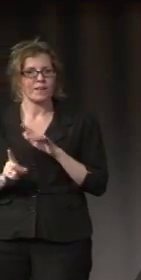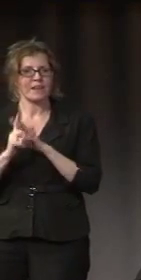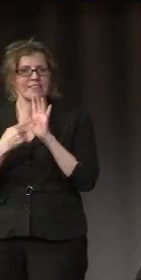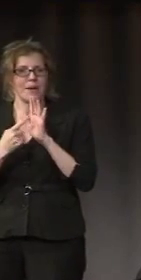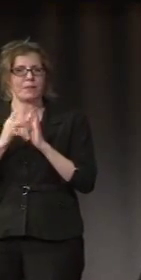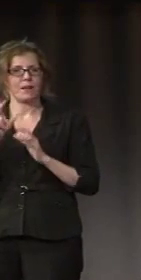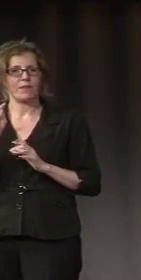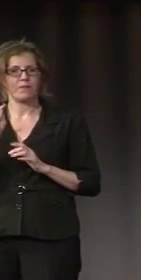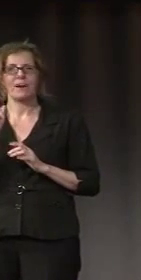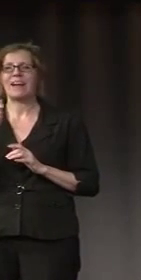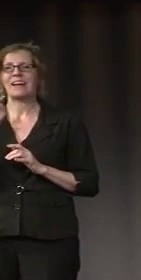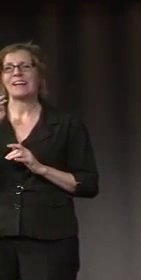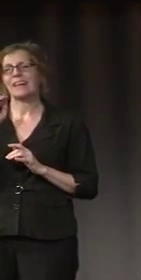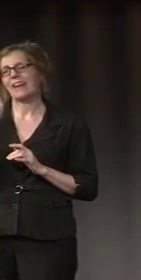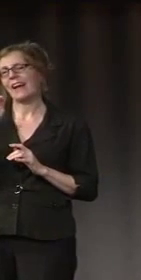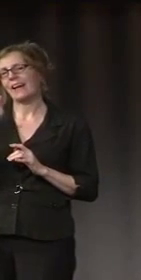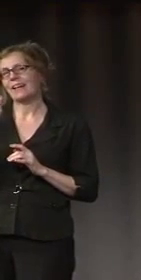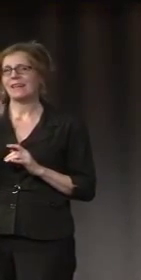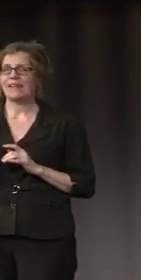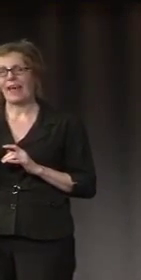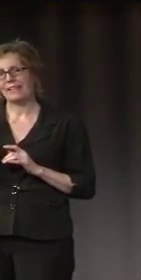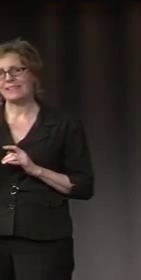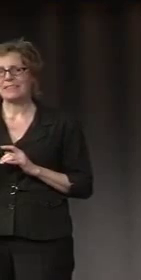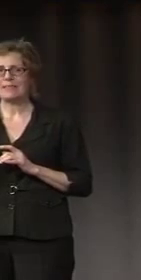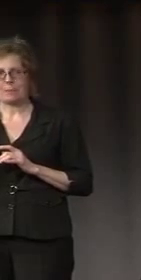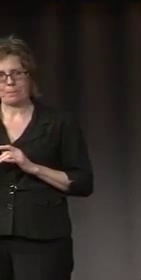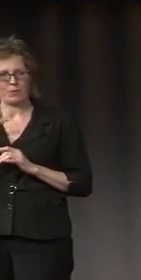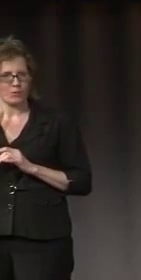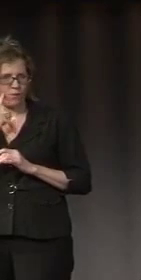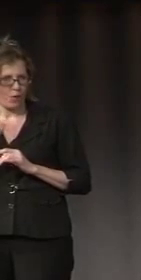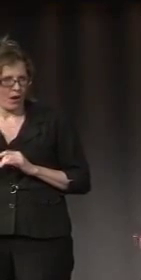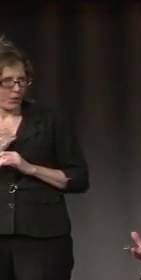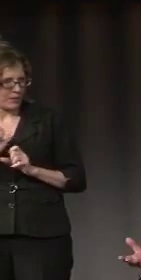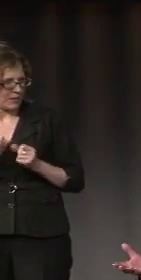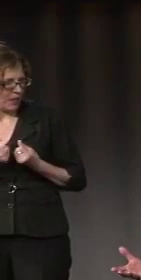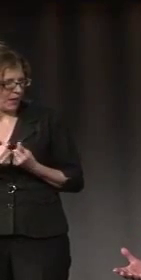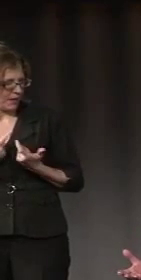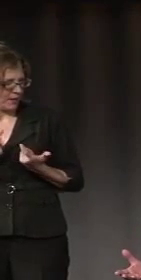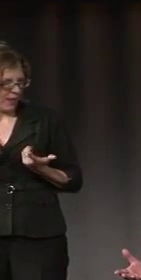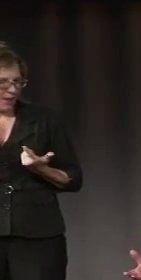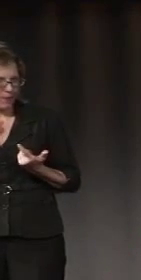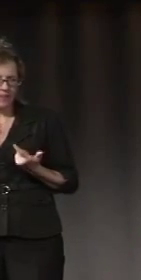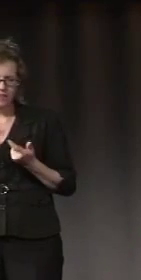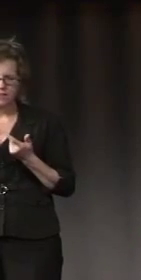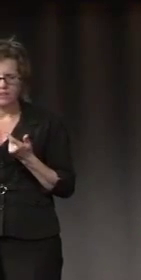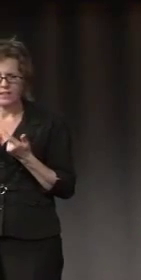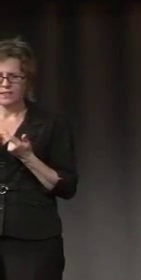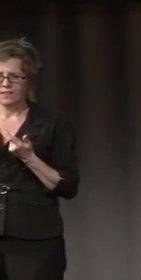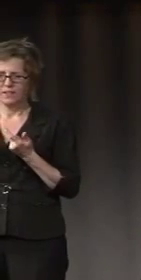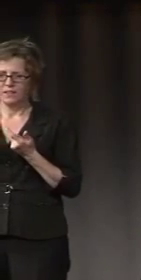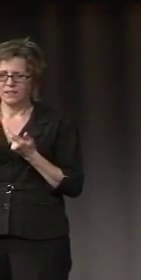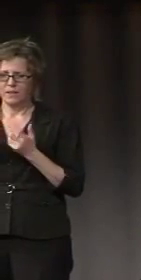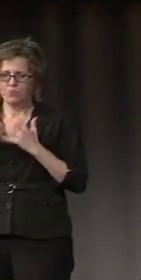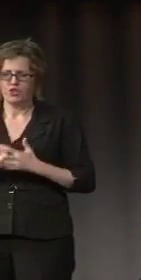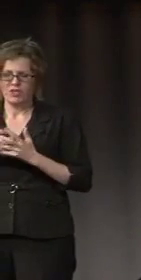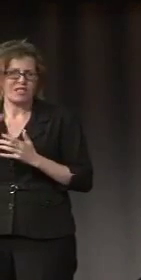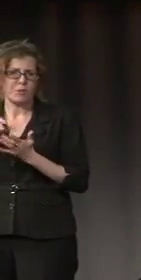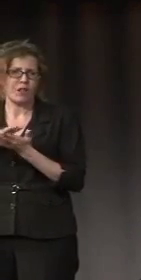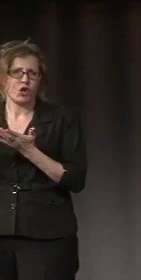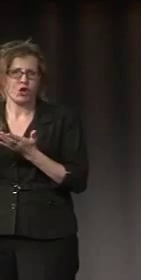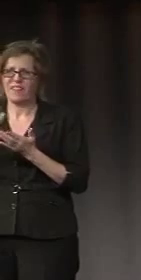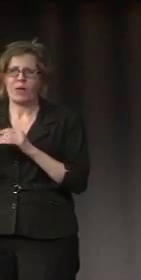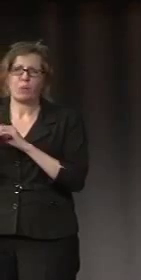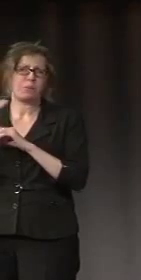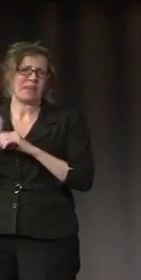machine. So for us in science today, it's not the rhyme of something, do the machine. Of course they will. I mean, we are so bad at so many things.